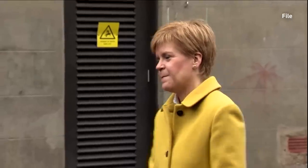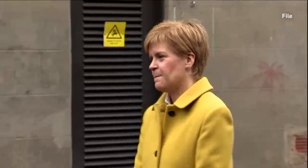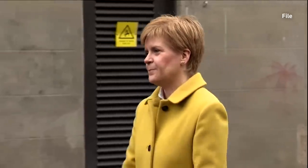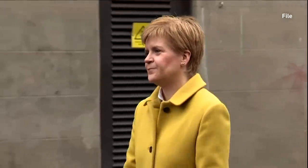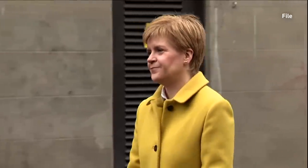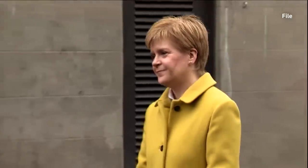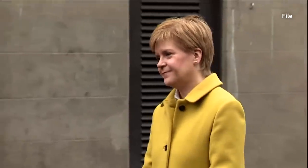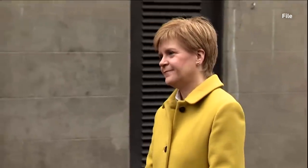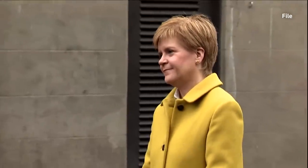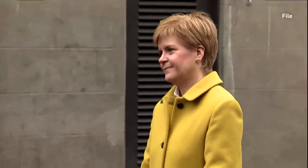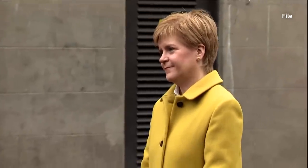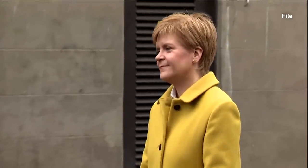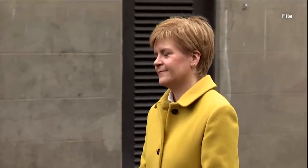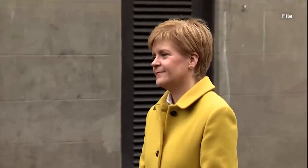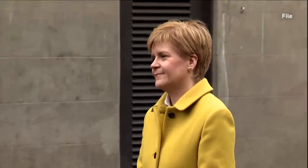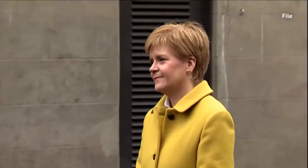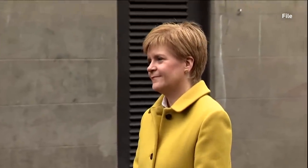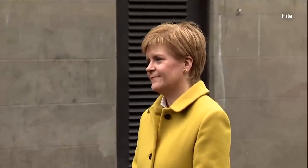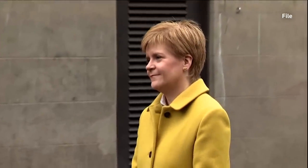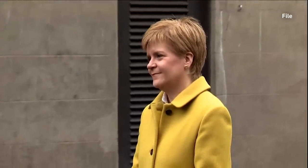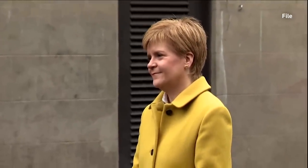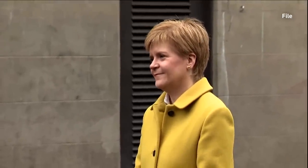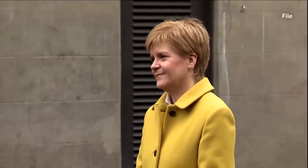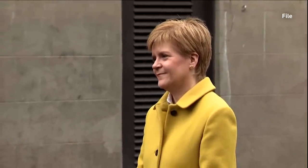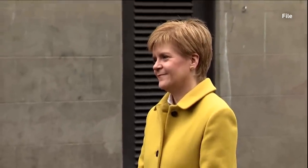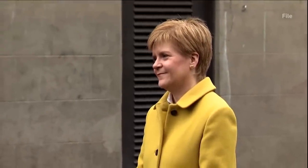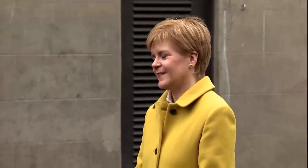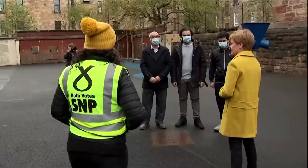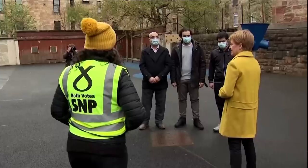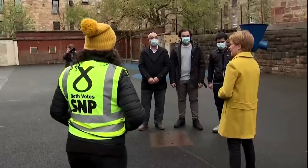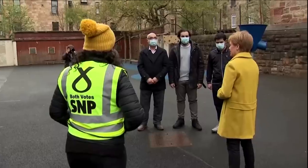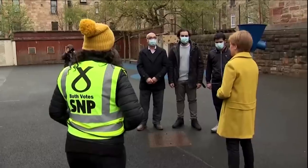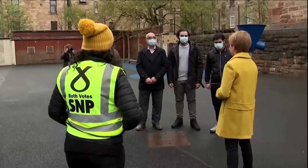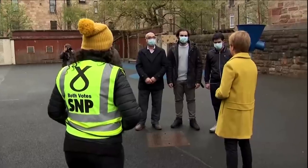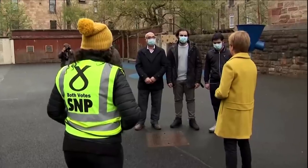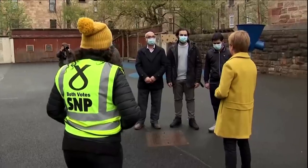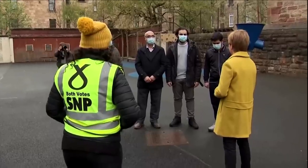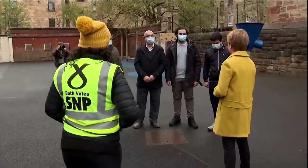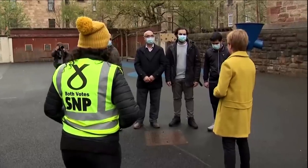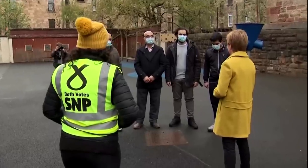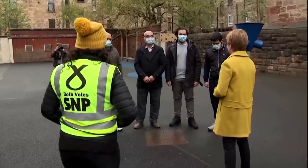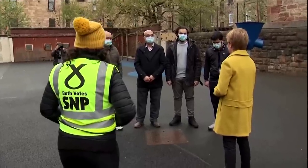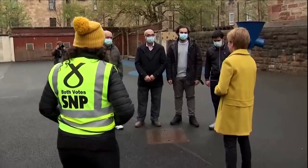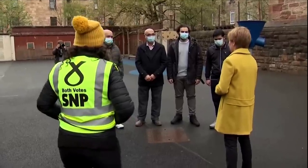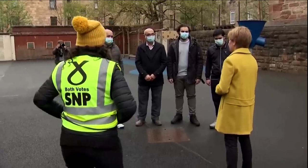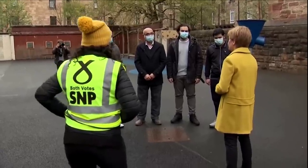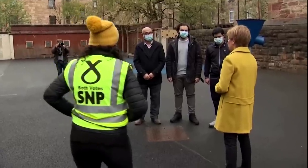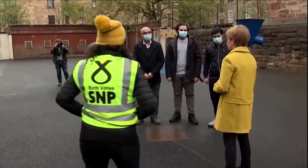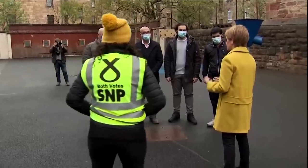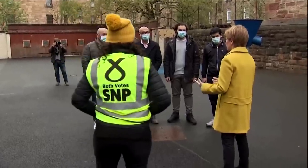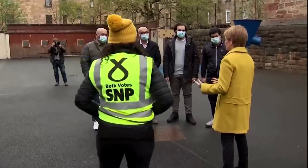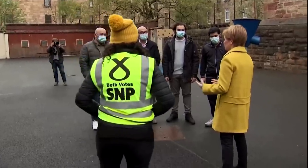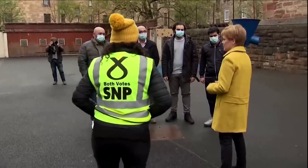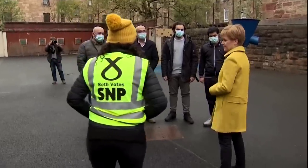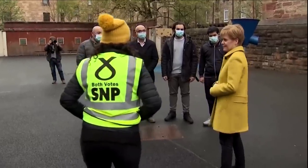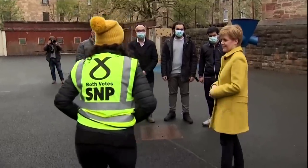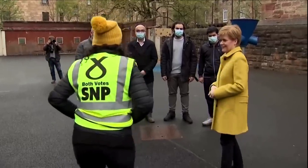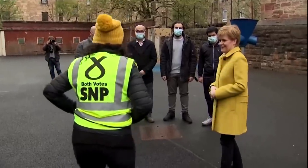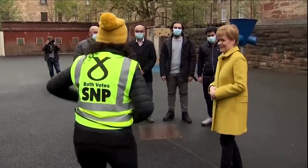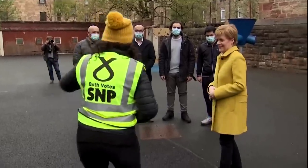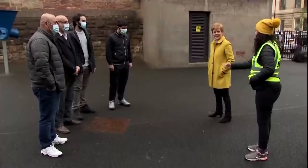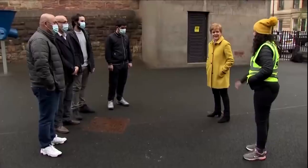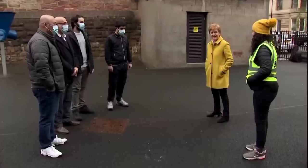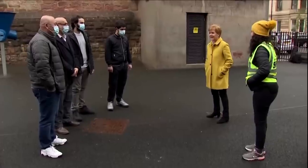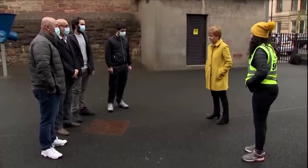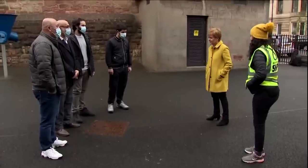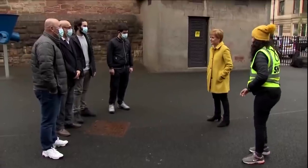Scotland's former First Minister Nicola Sturgeon was arrested on Sunday in connection with a police investigation into the Scottish